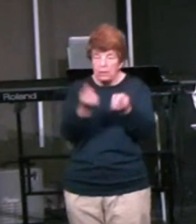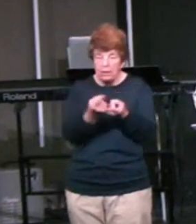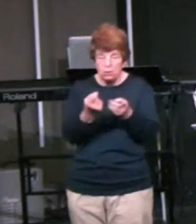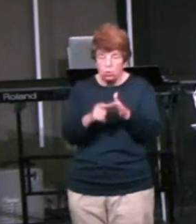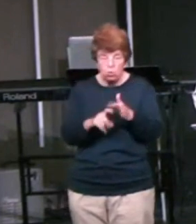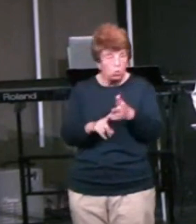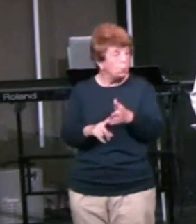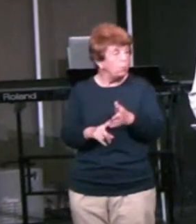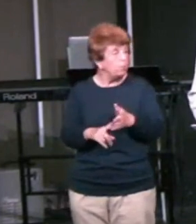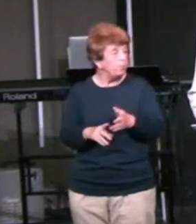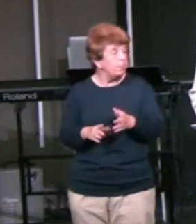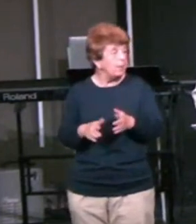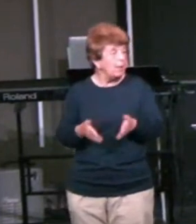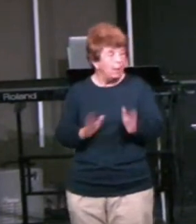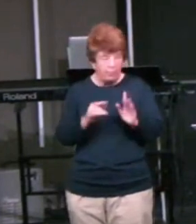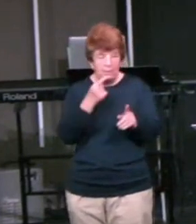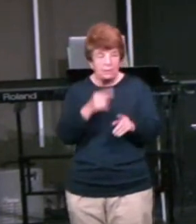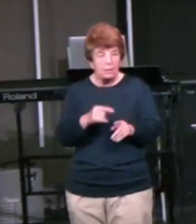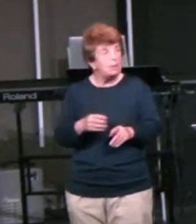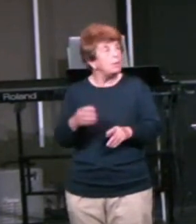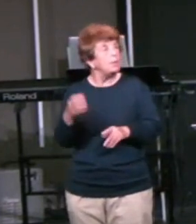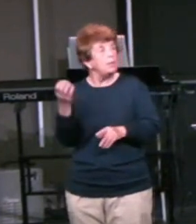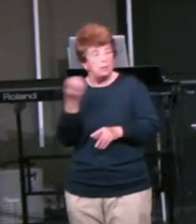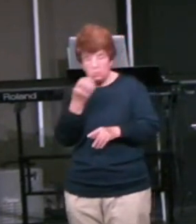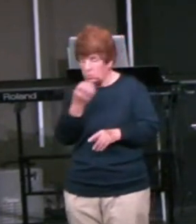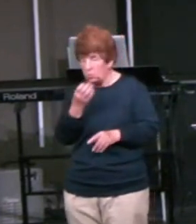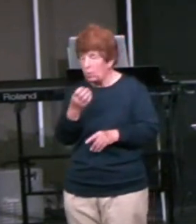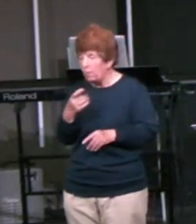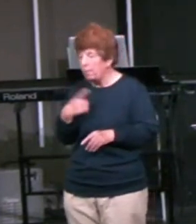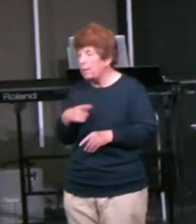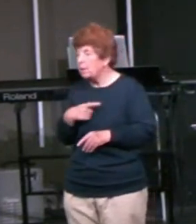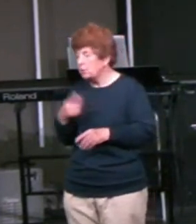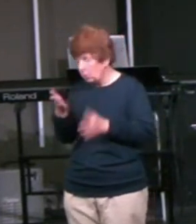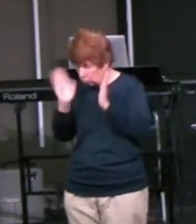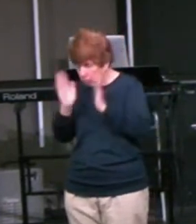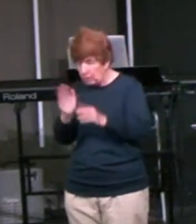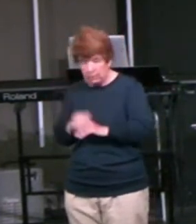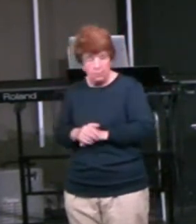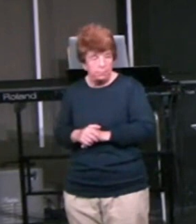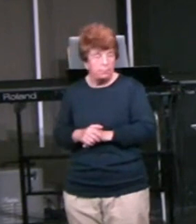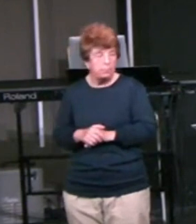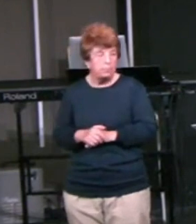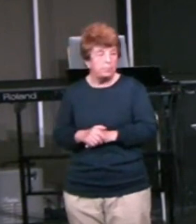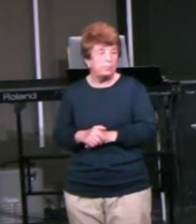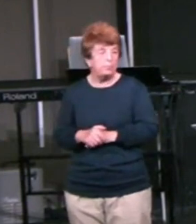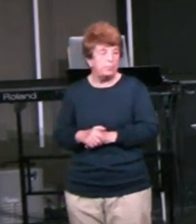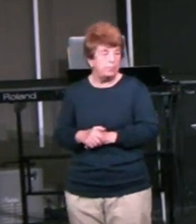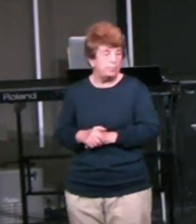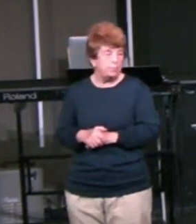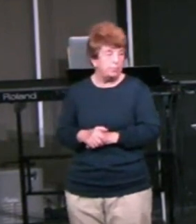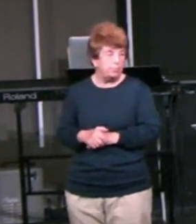if you like, and let me say, there's a danger in doing things just because it's religious.